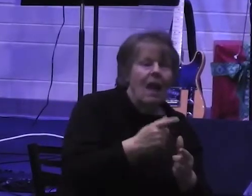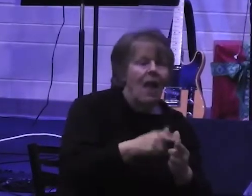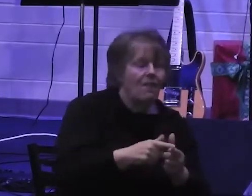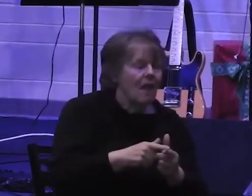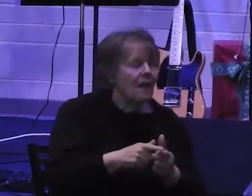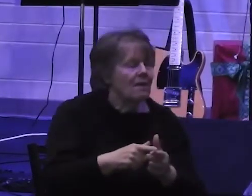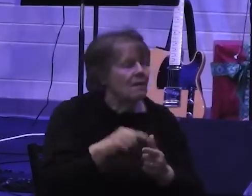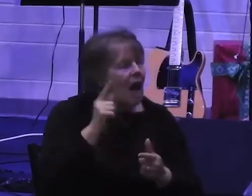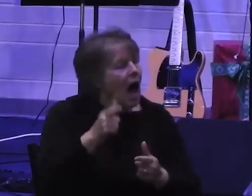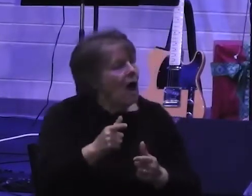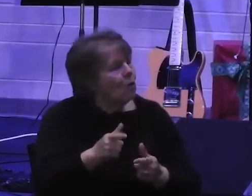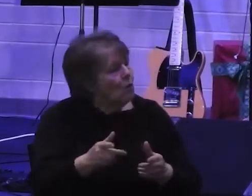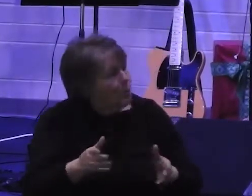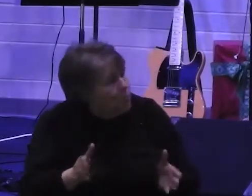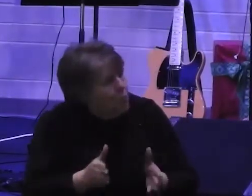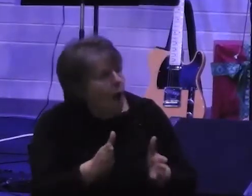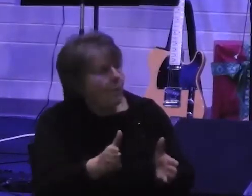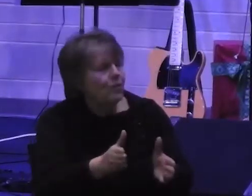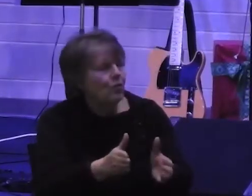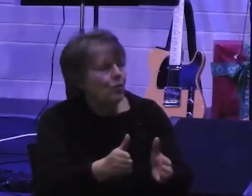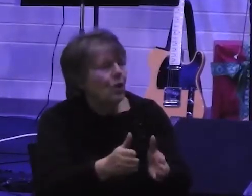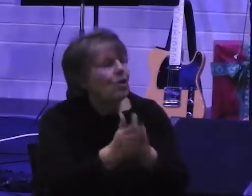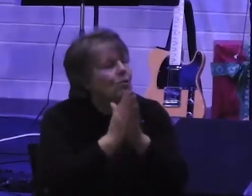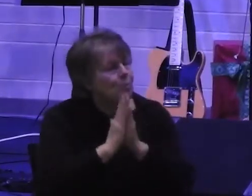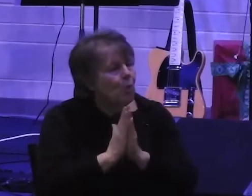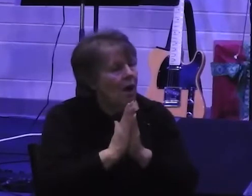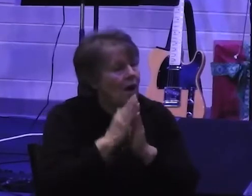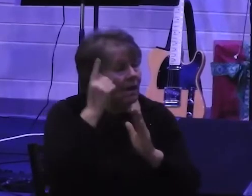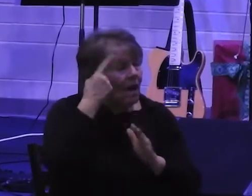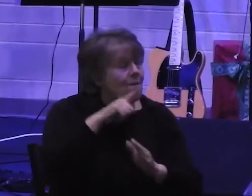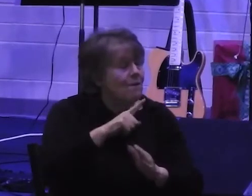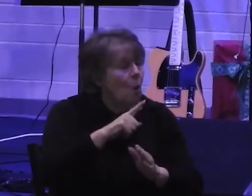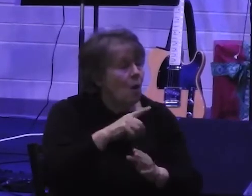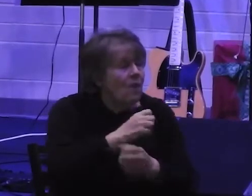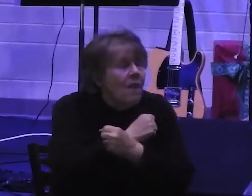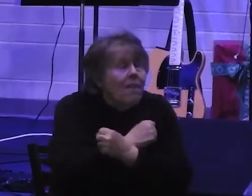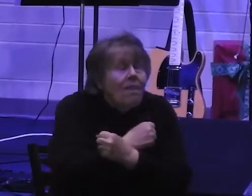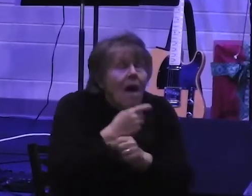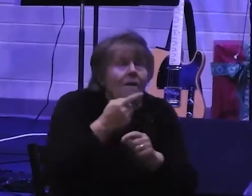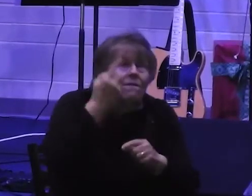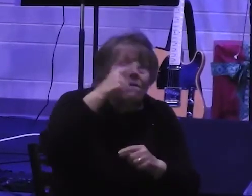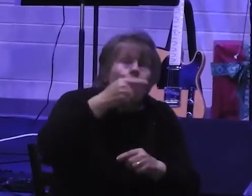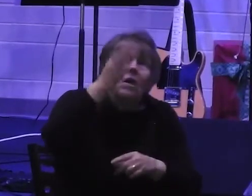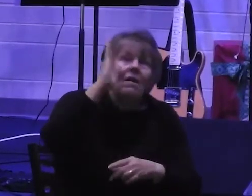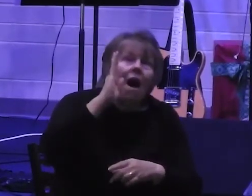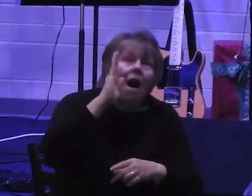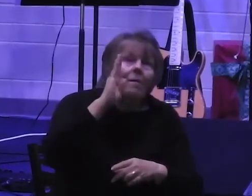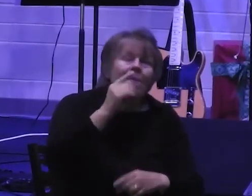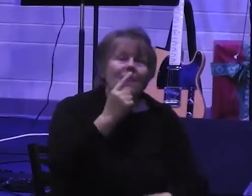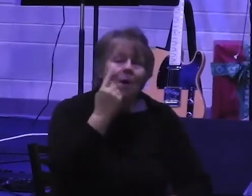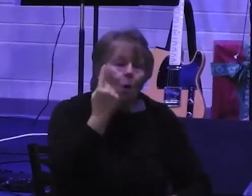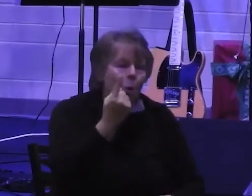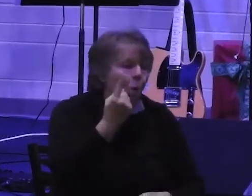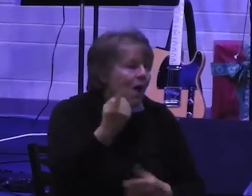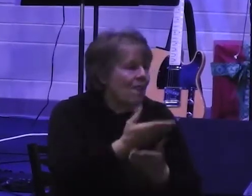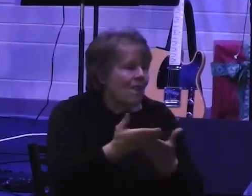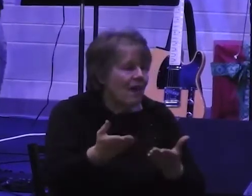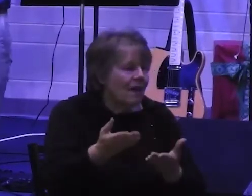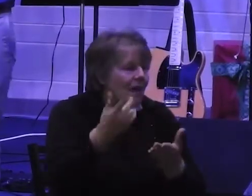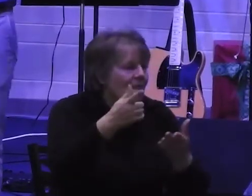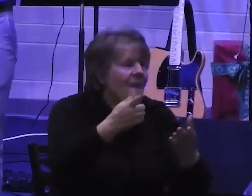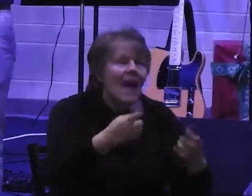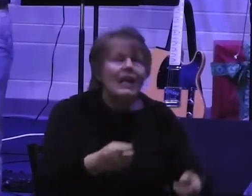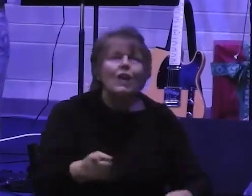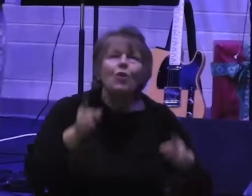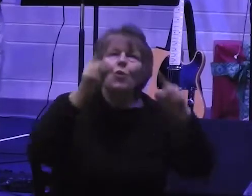God to be the one and only thing, the hook upon which you hang everything in